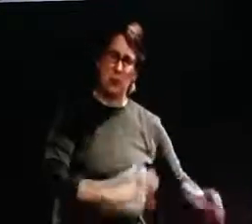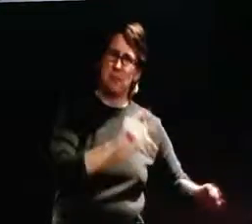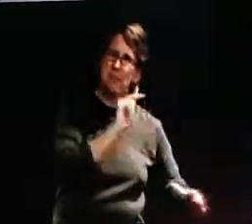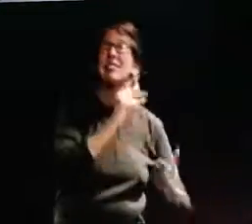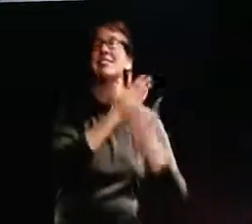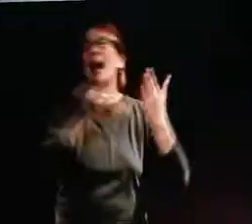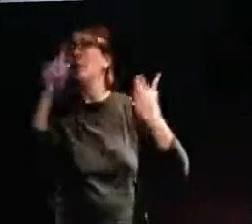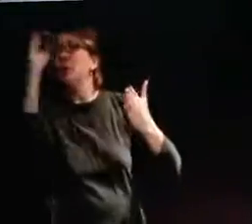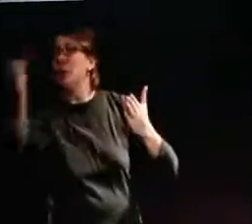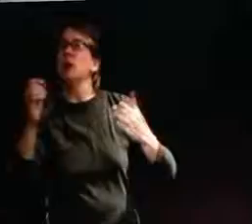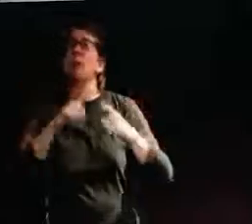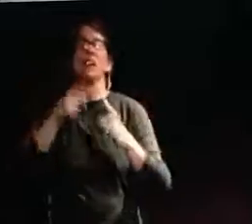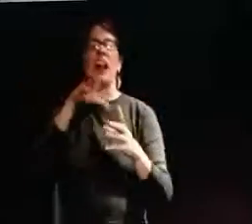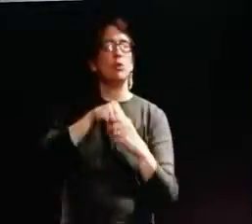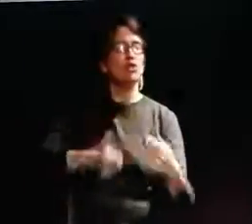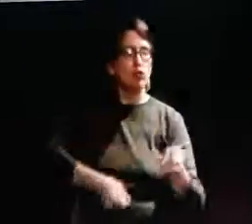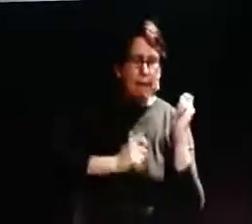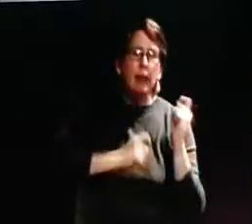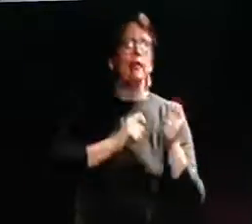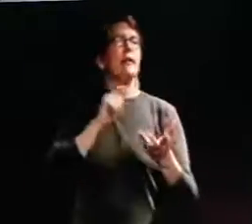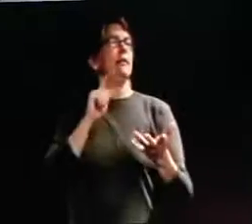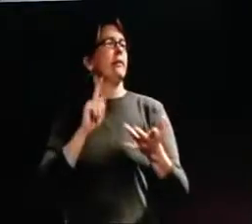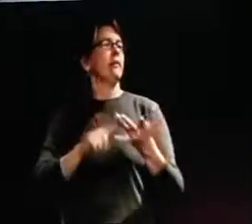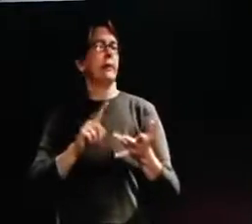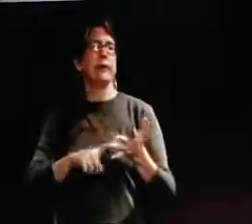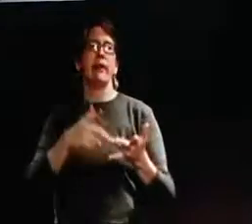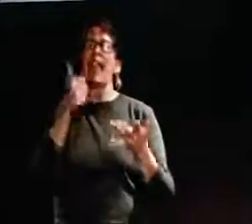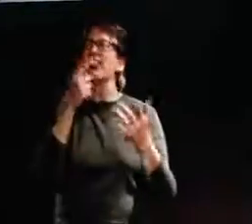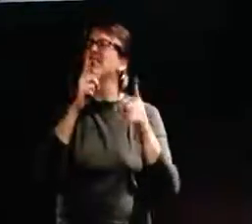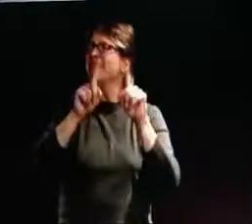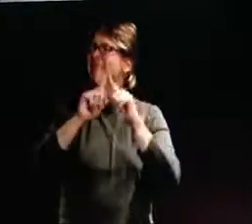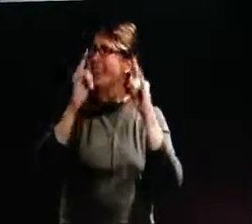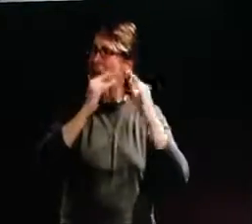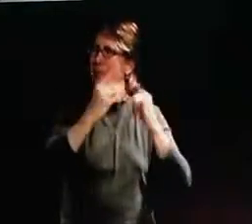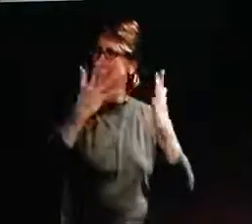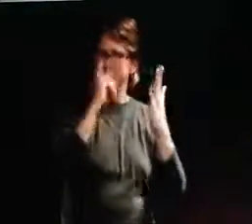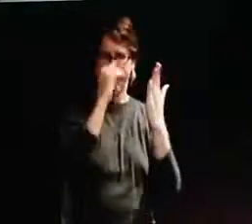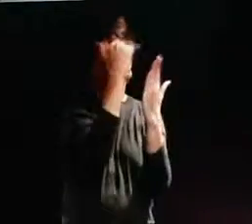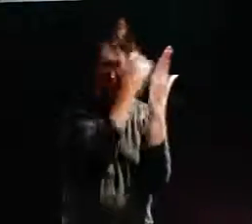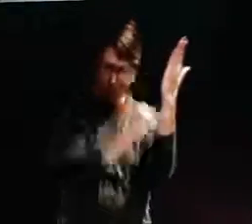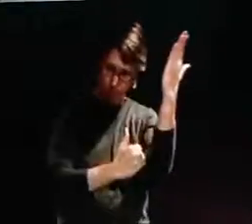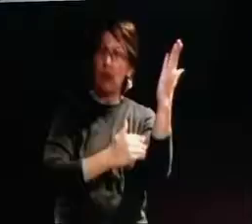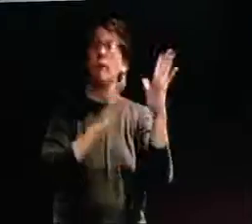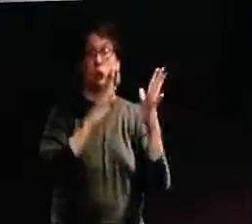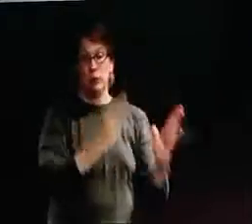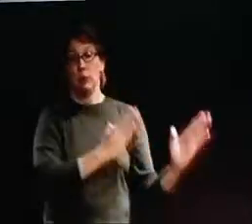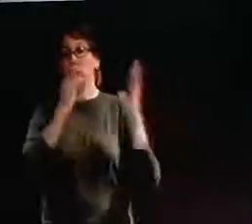or shovels. You'll need a shovel to dig a pit toilet. Again, something you'll find out from an outfitter that you may not even